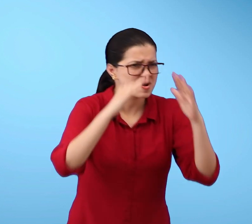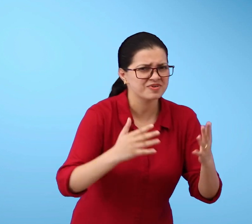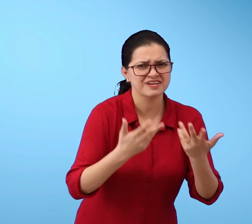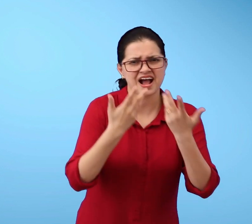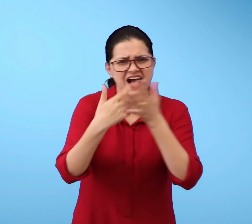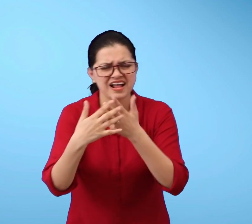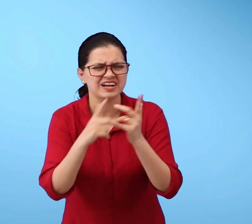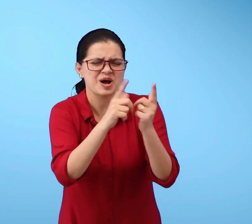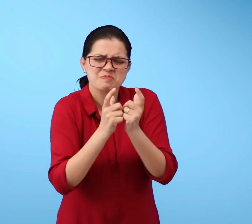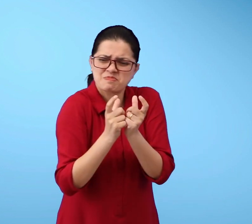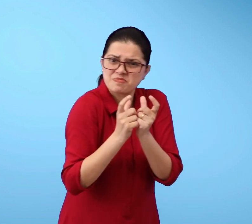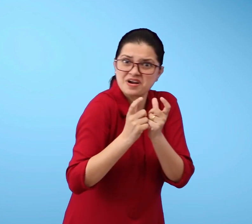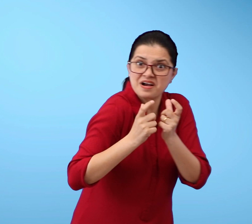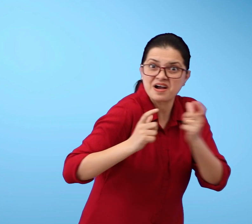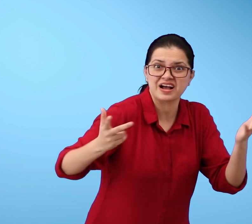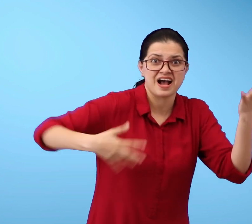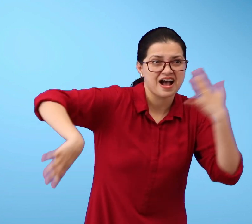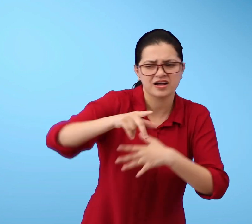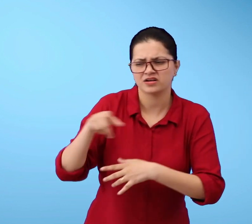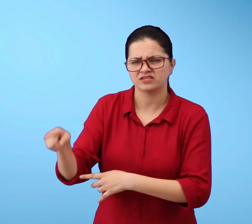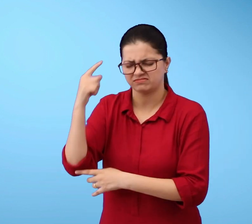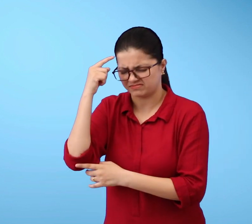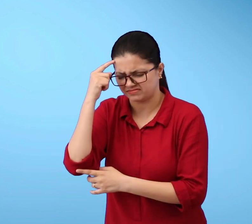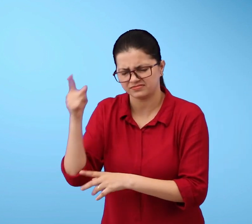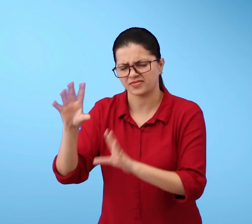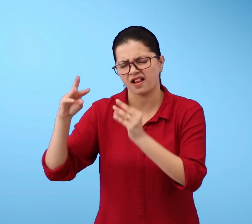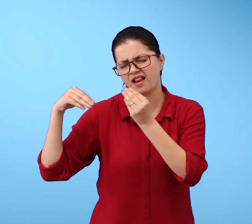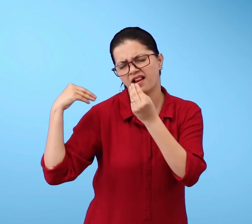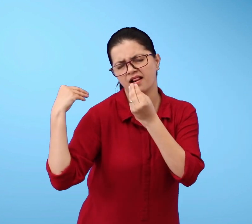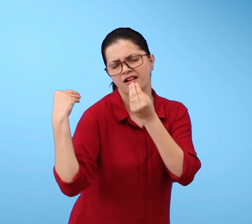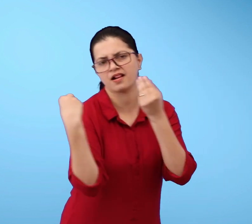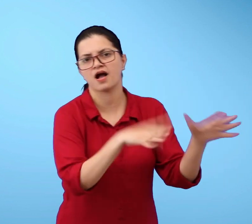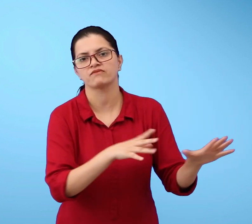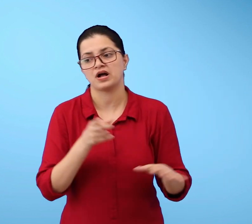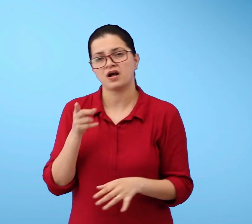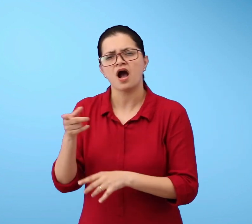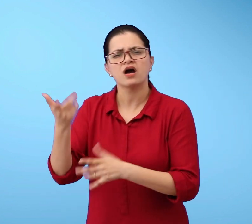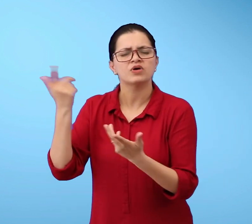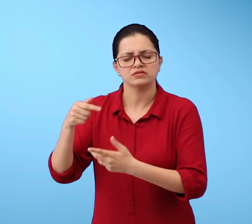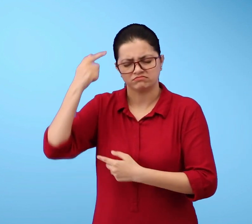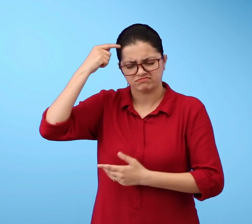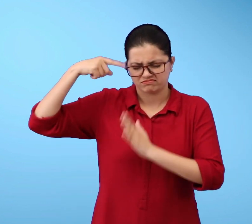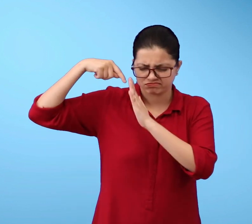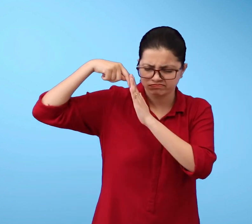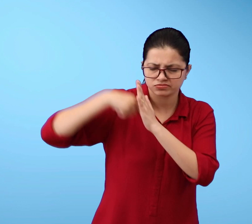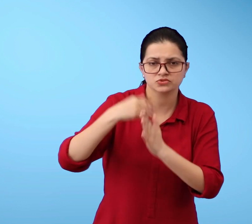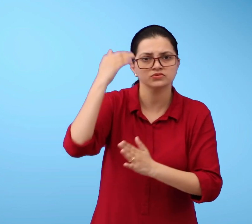When he was a young man, he left the comforts of his home in search of knowledge.